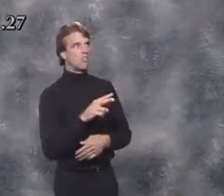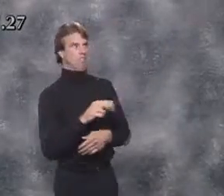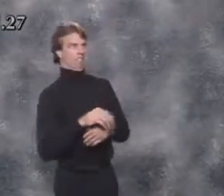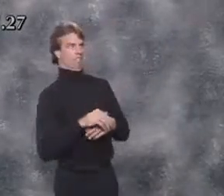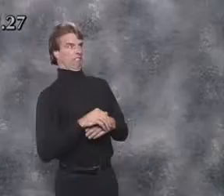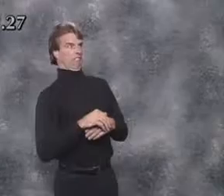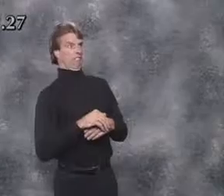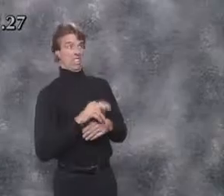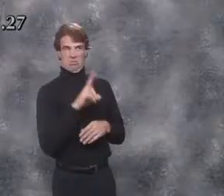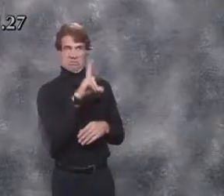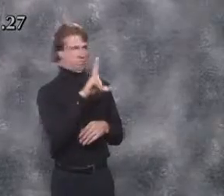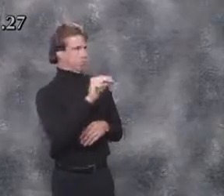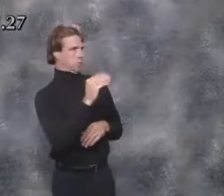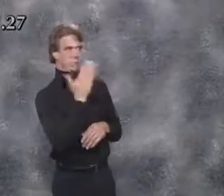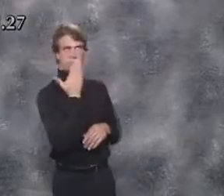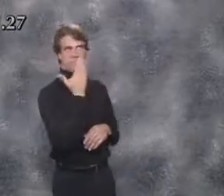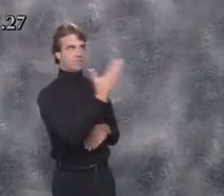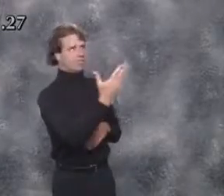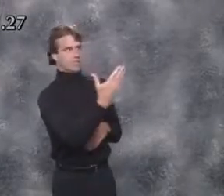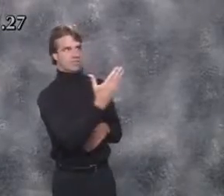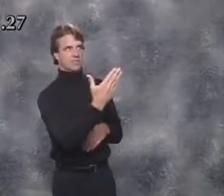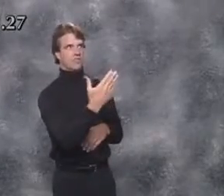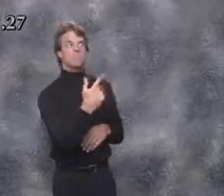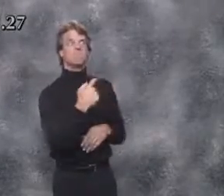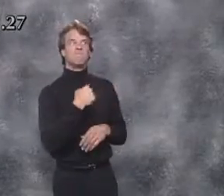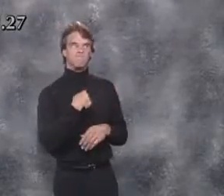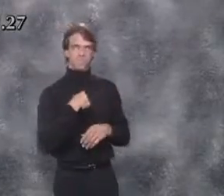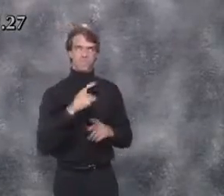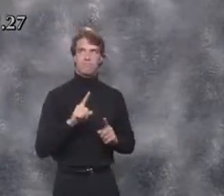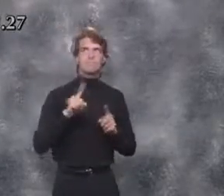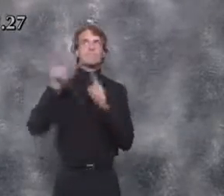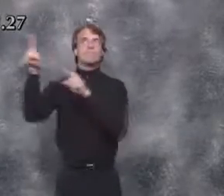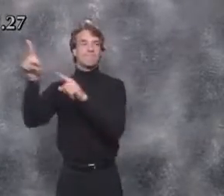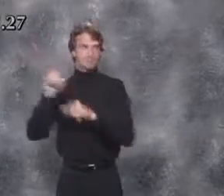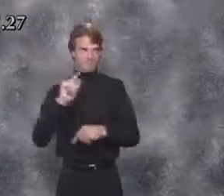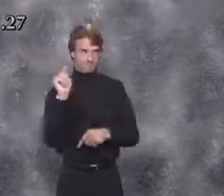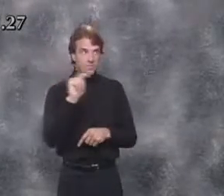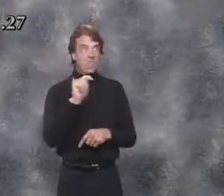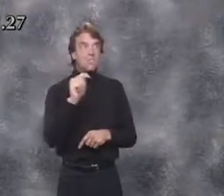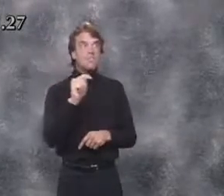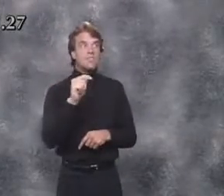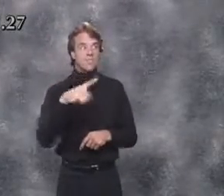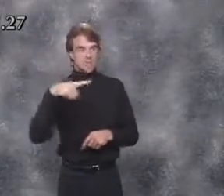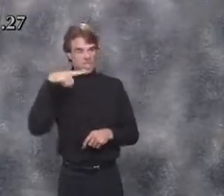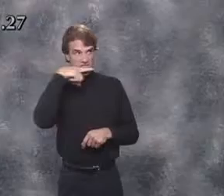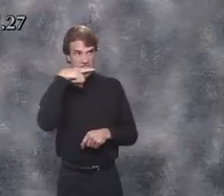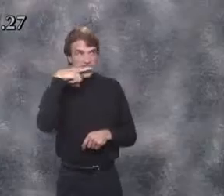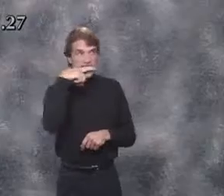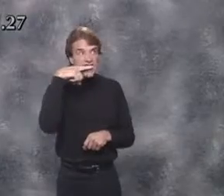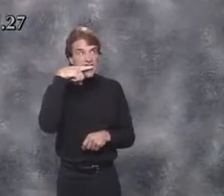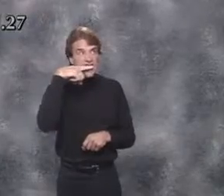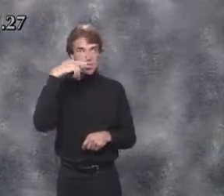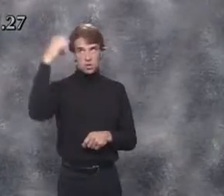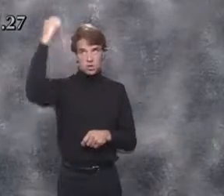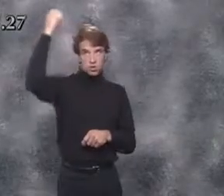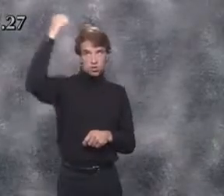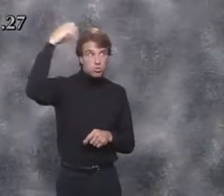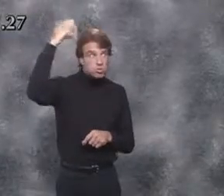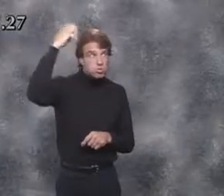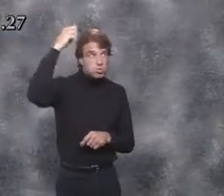The daughter said, "No, thank you. I'll go upstairs to the bathroom and brush my teeth and take